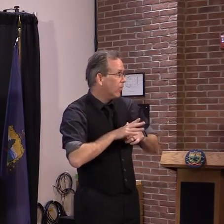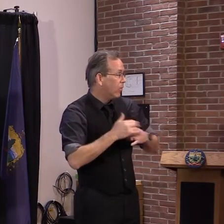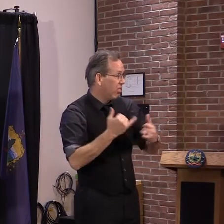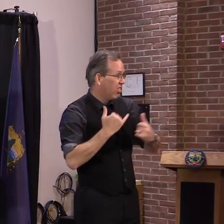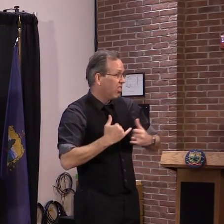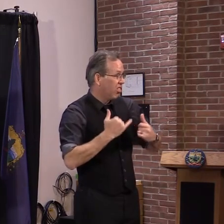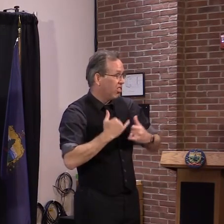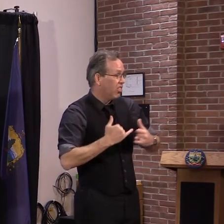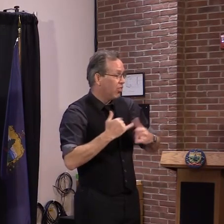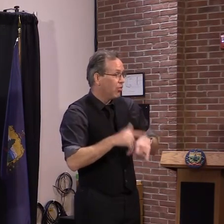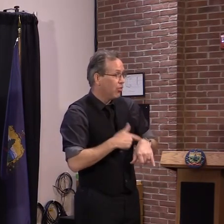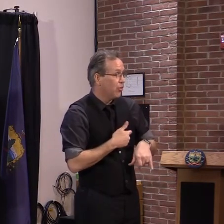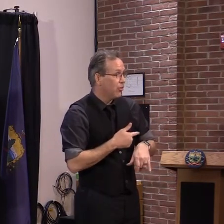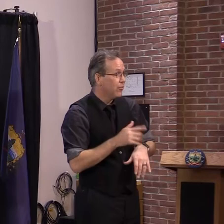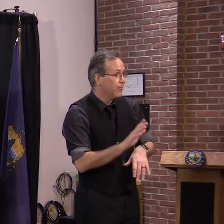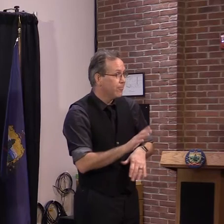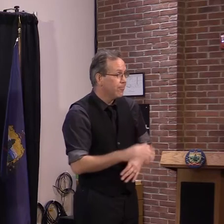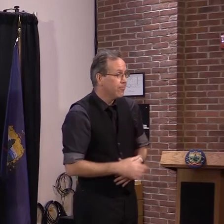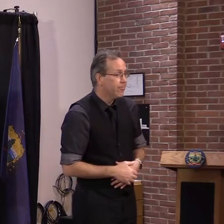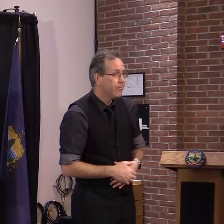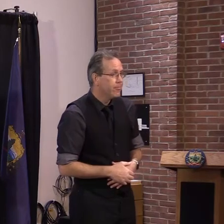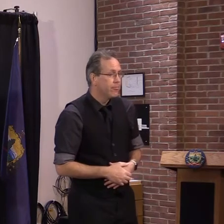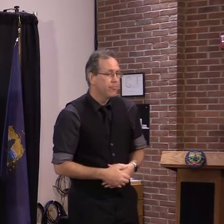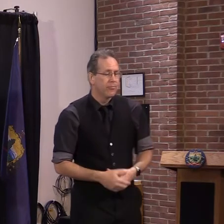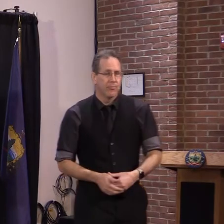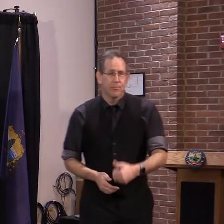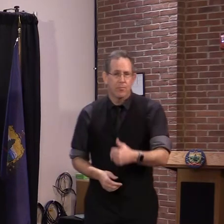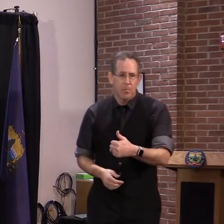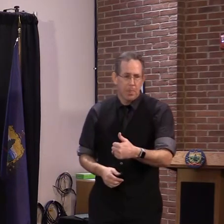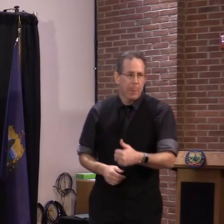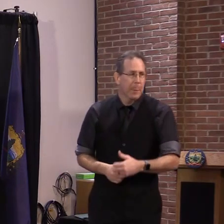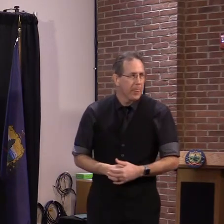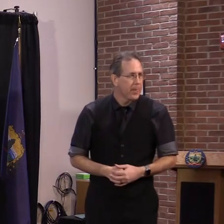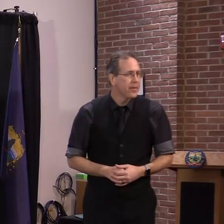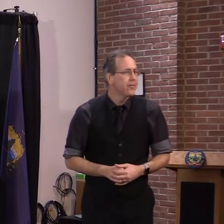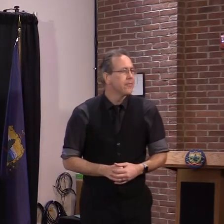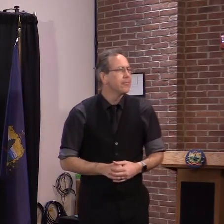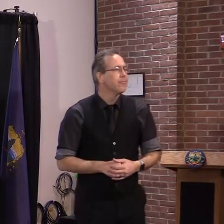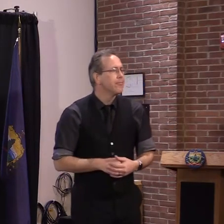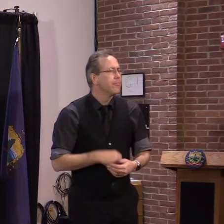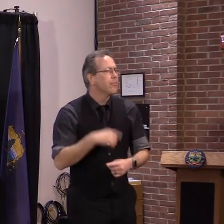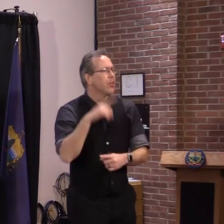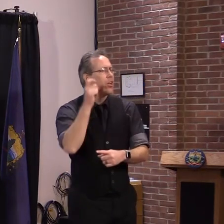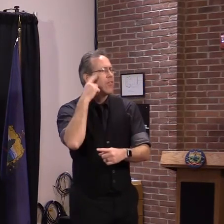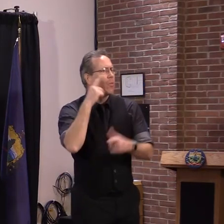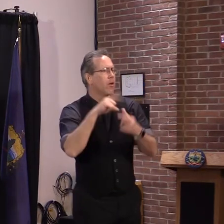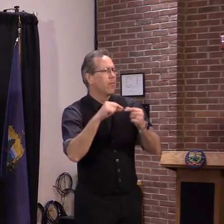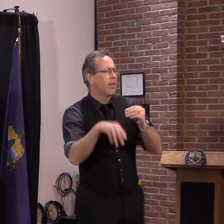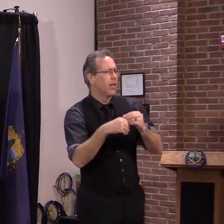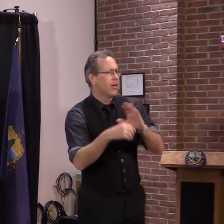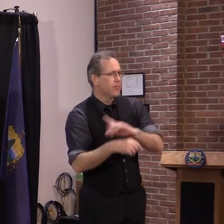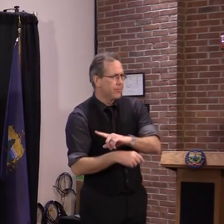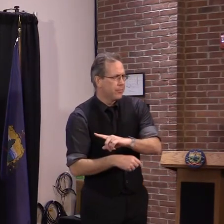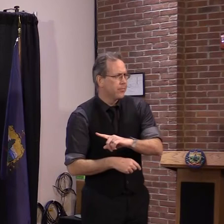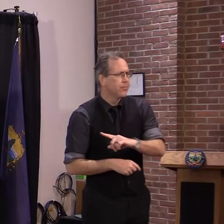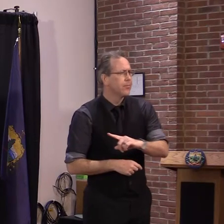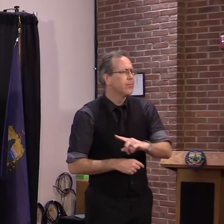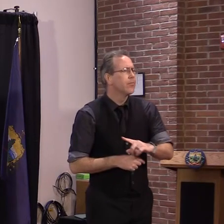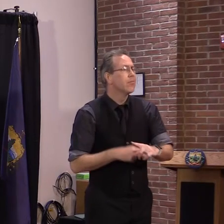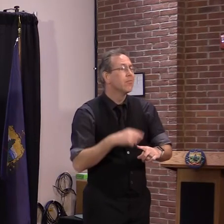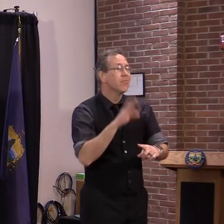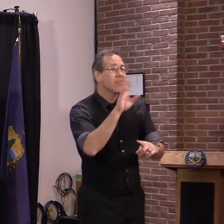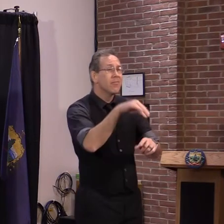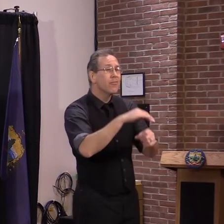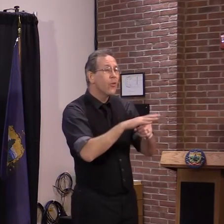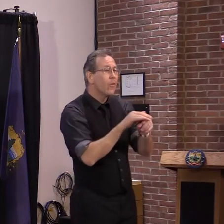Okay, great. Thank you very much. Lisa, just to pile on and reinforce, throughout this pandemic, over the last 2 years, you've